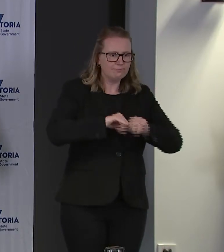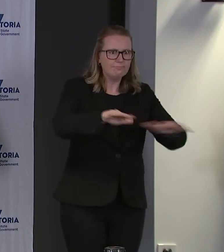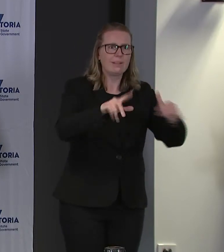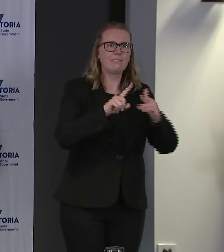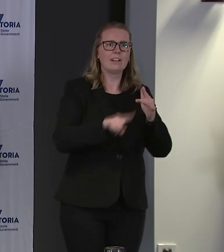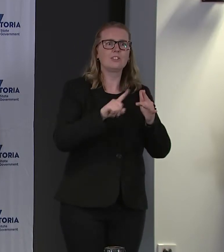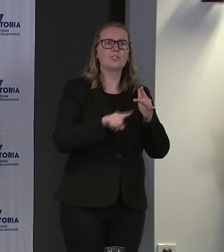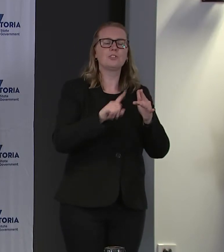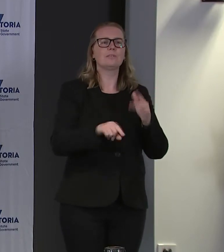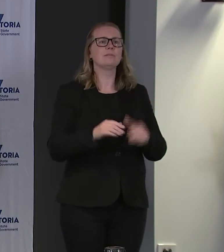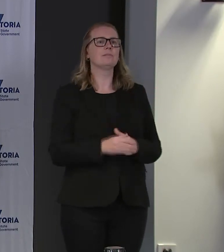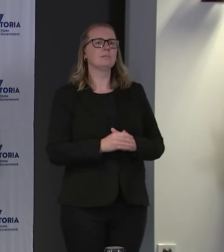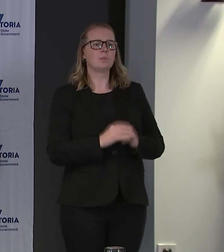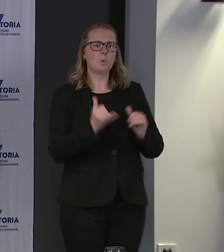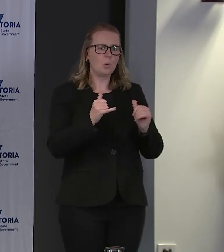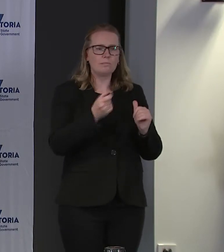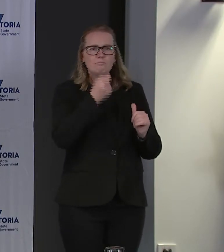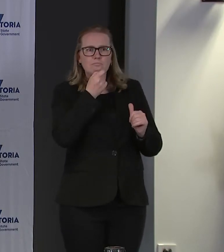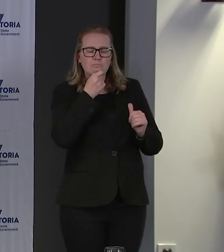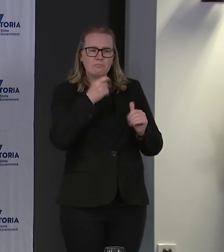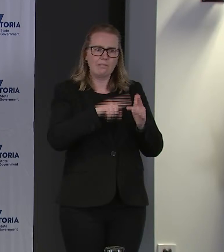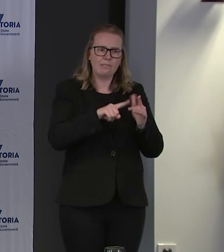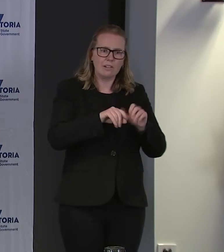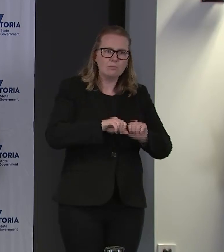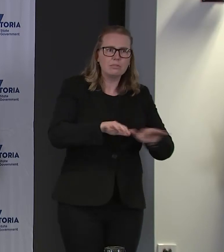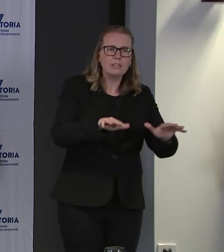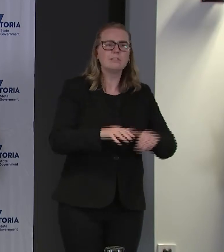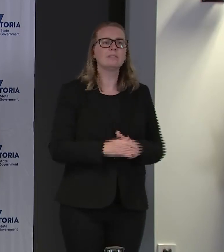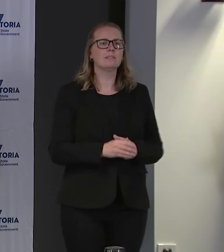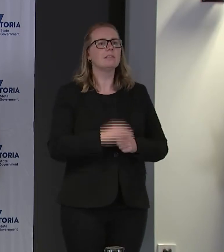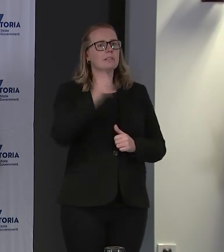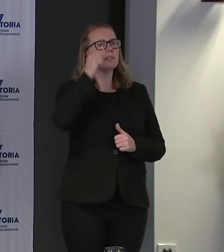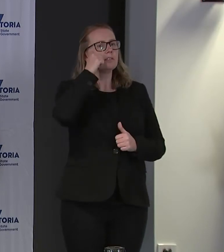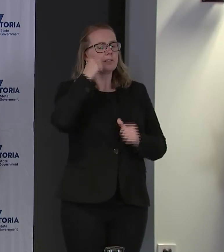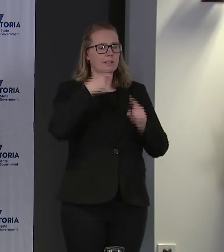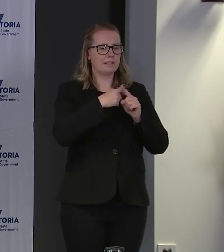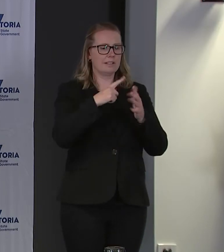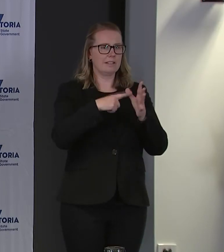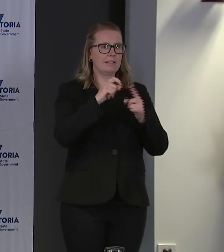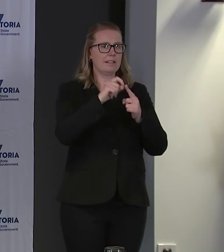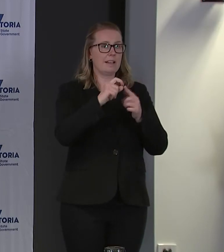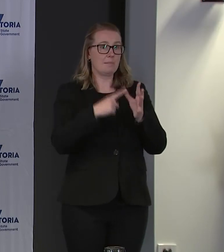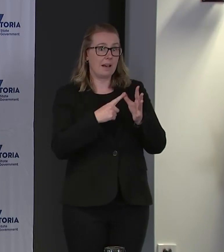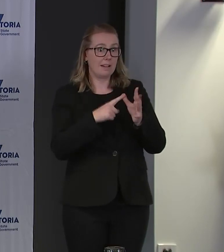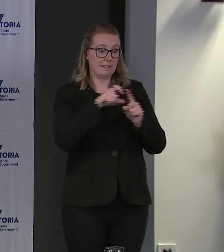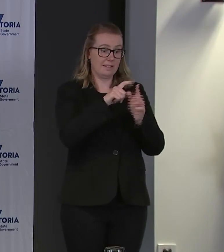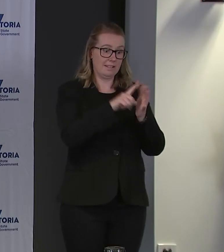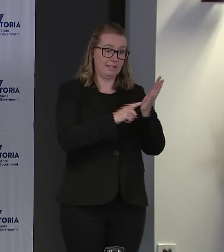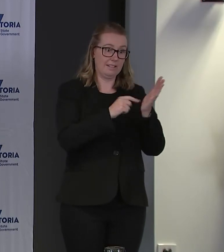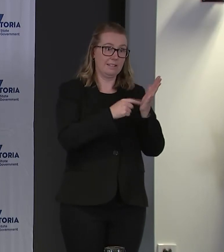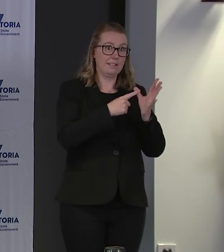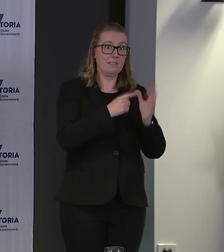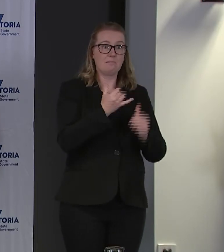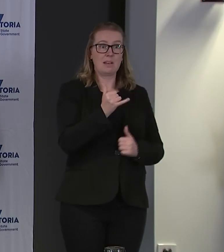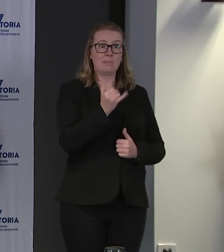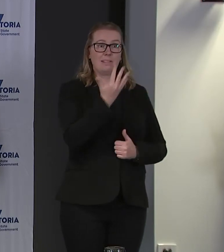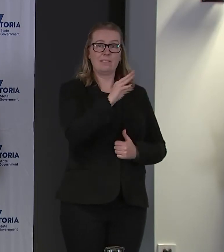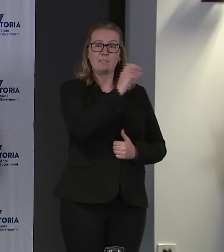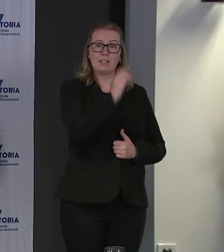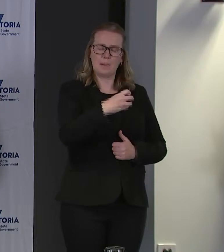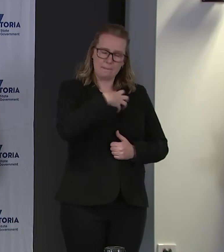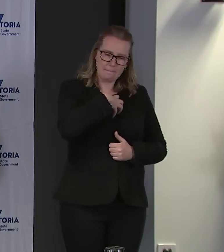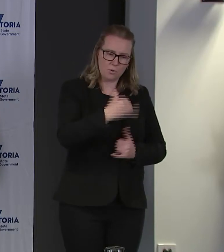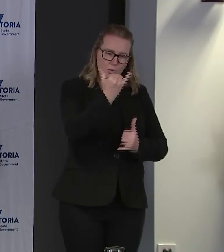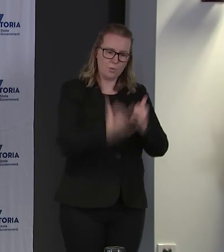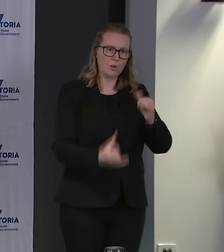very clear evidence that both the Kappa and Delta strains are about 50% more infectious. That's based on something called